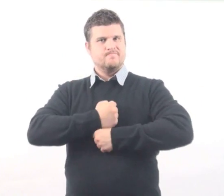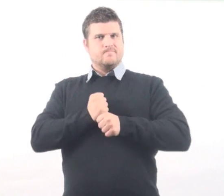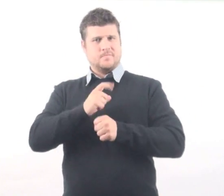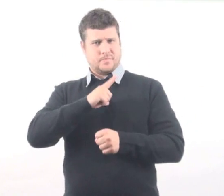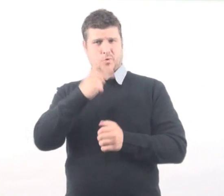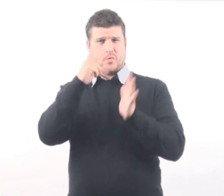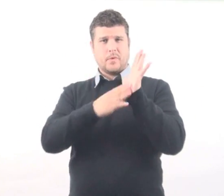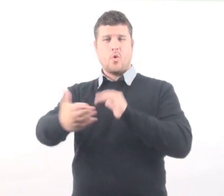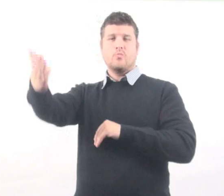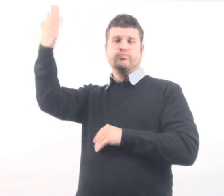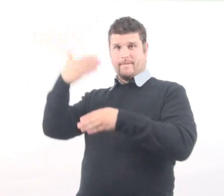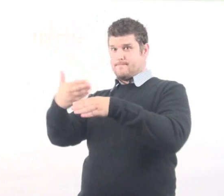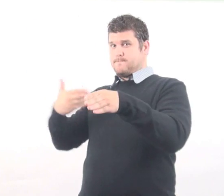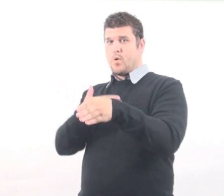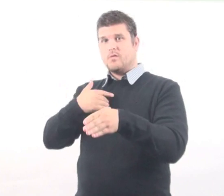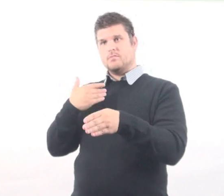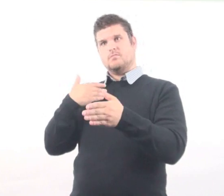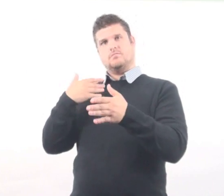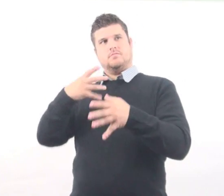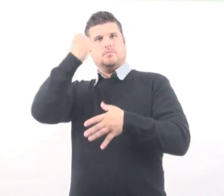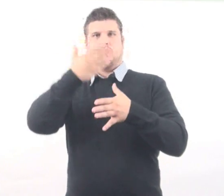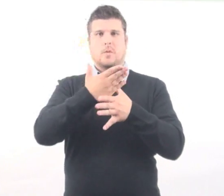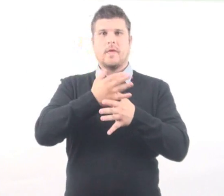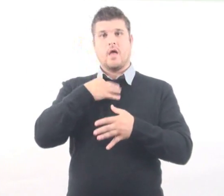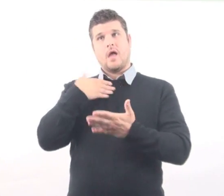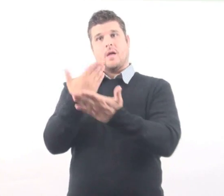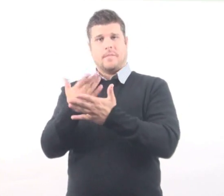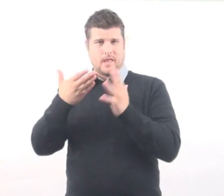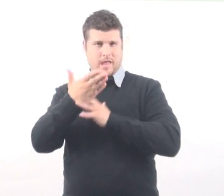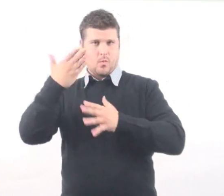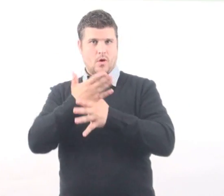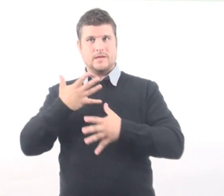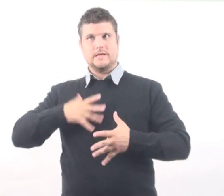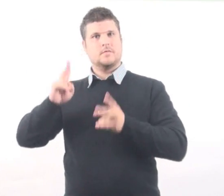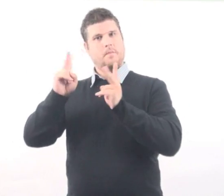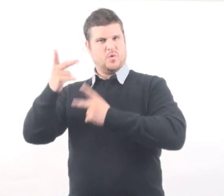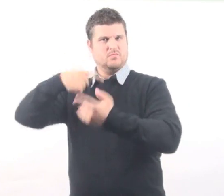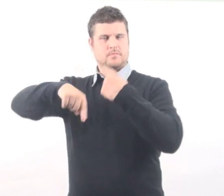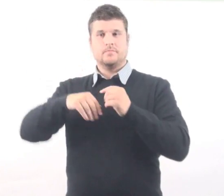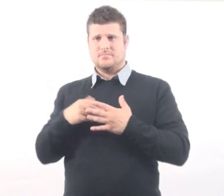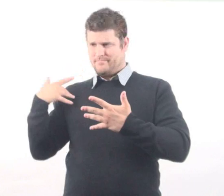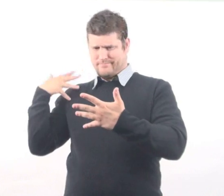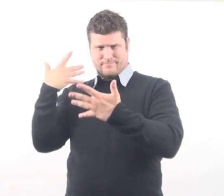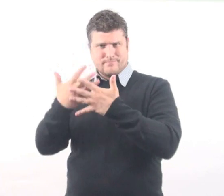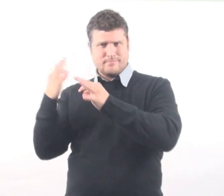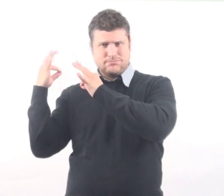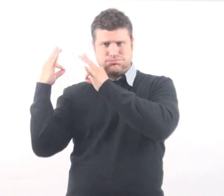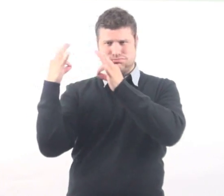I started my job a while ago now, and I made my application to access to work in good time because I need support for interpreters.